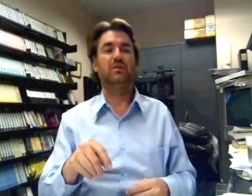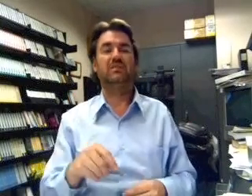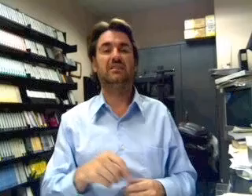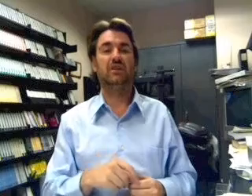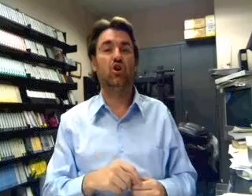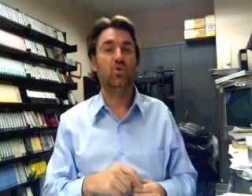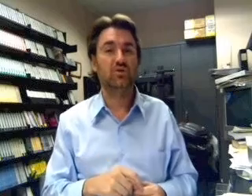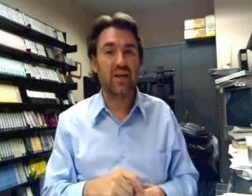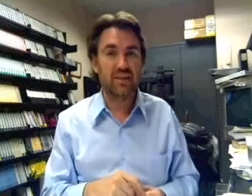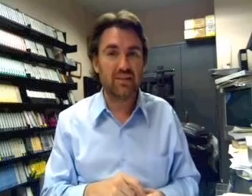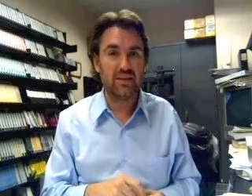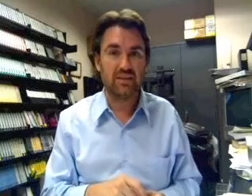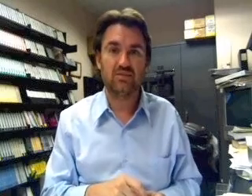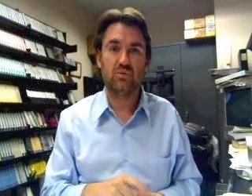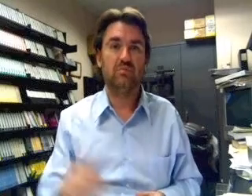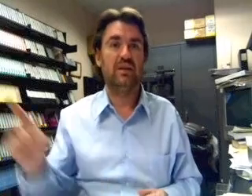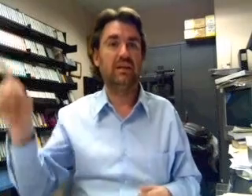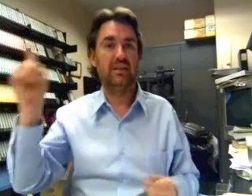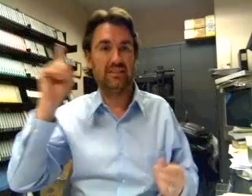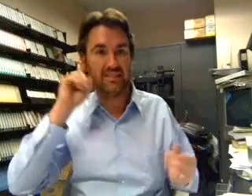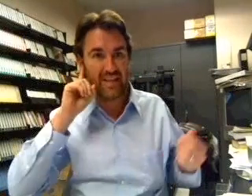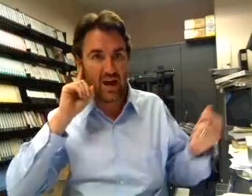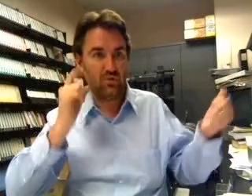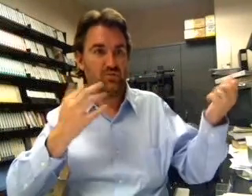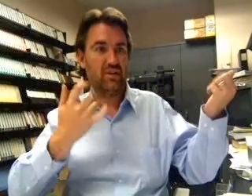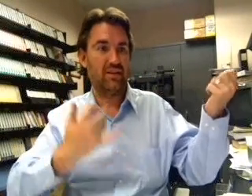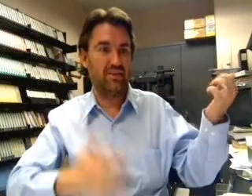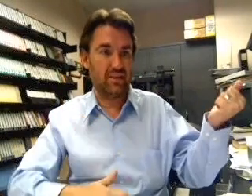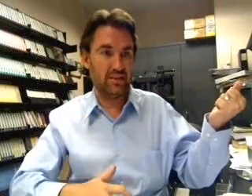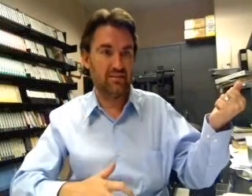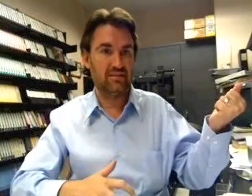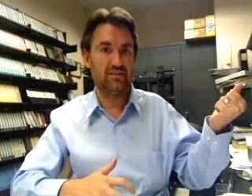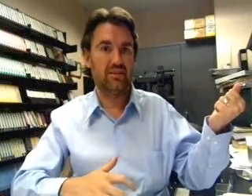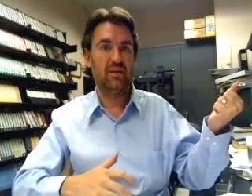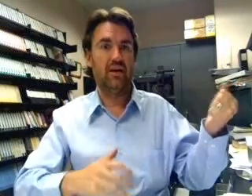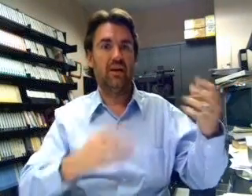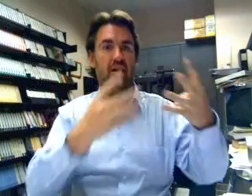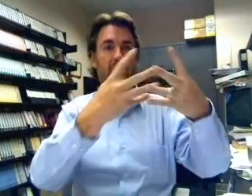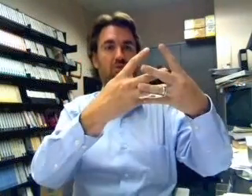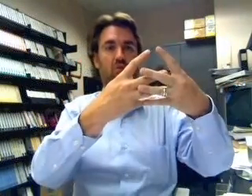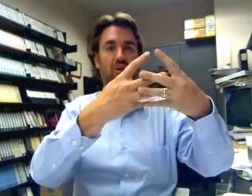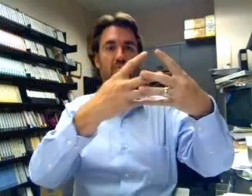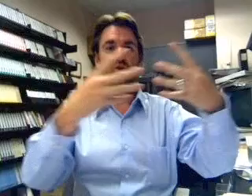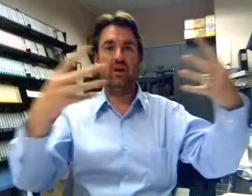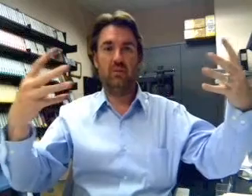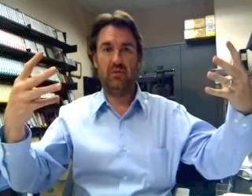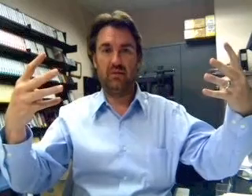it says it goes like this, we mean it sounds like this. And then we're going to put up a